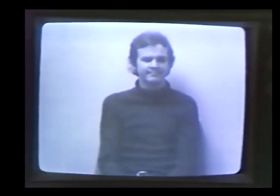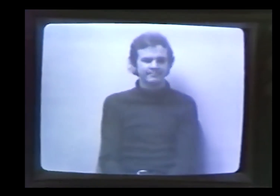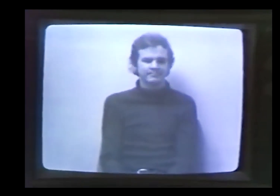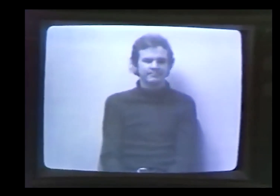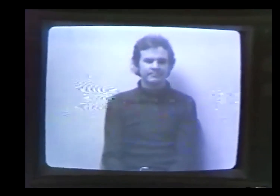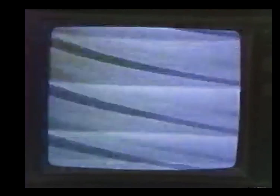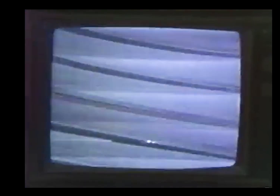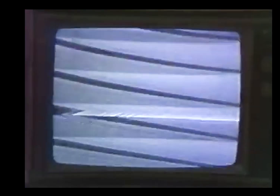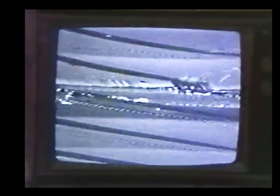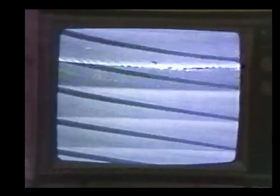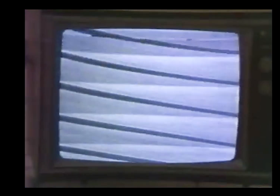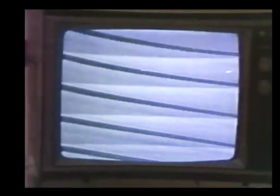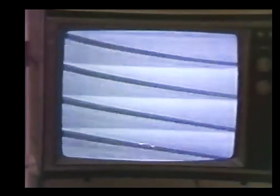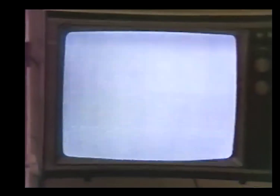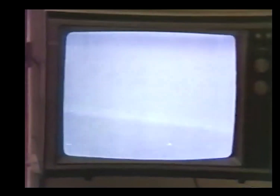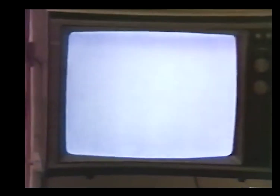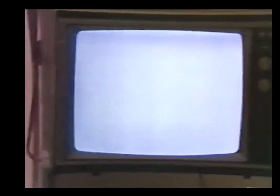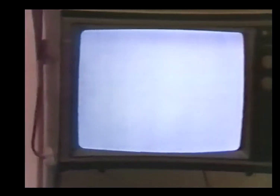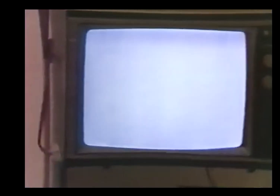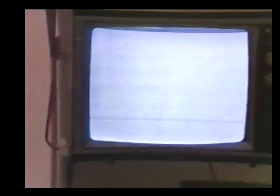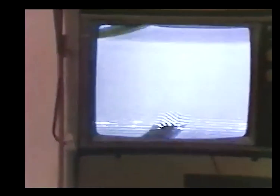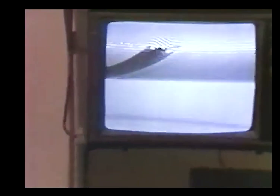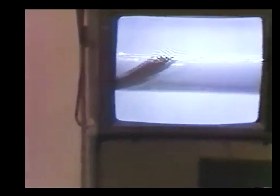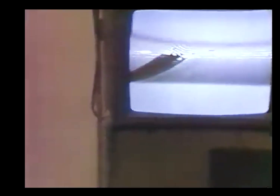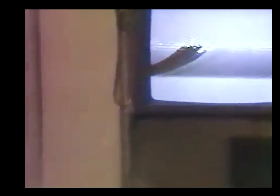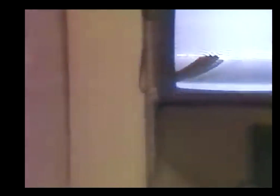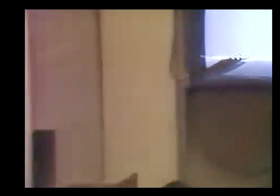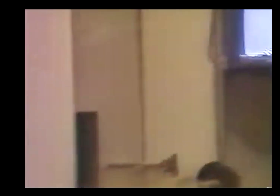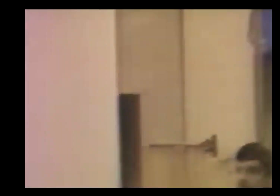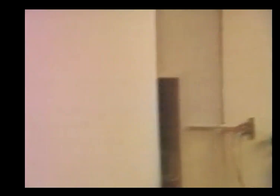Okay. All right, let me pause this.